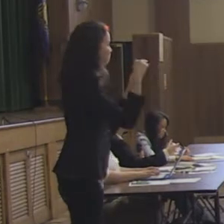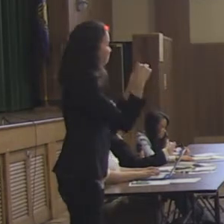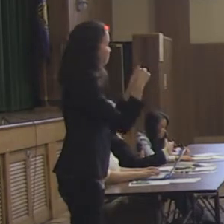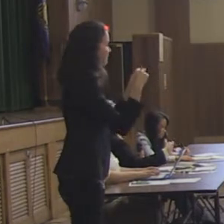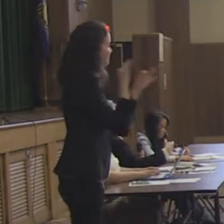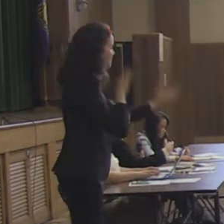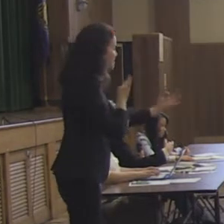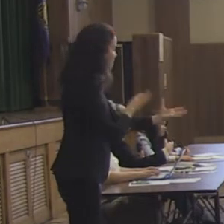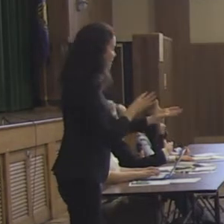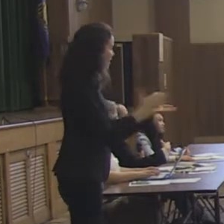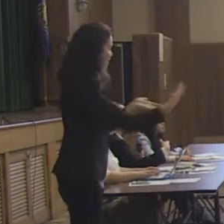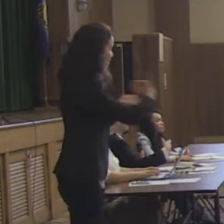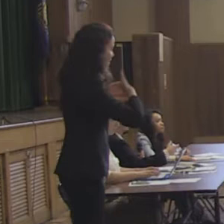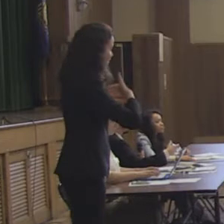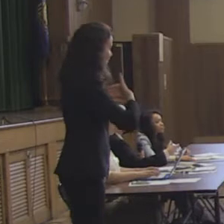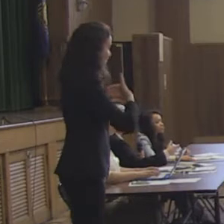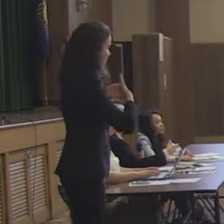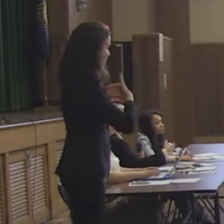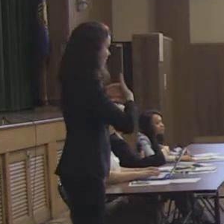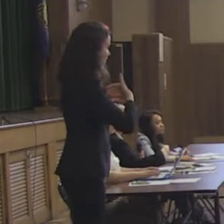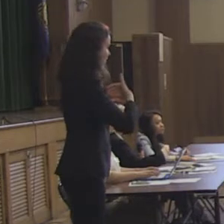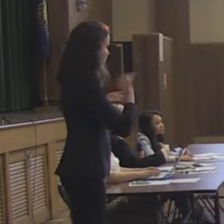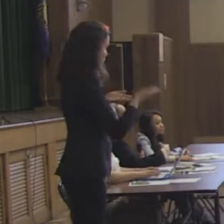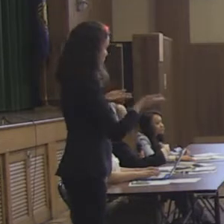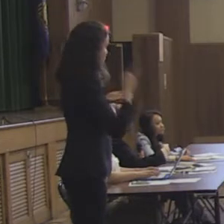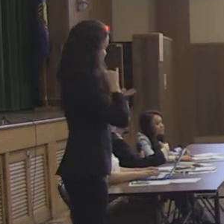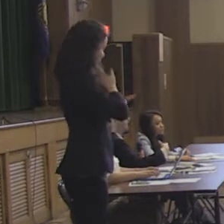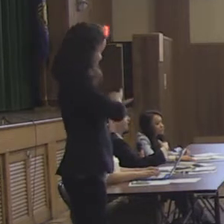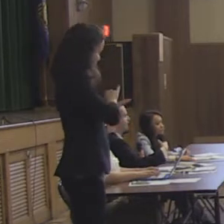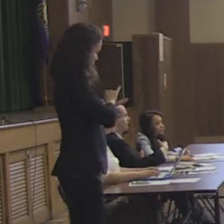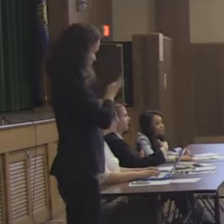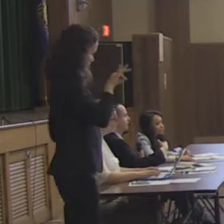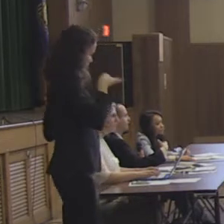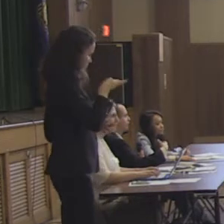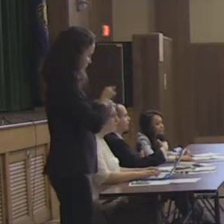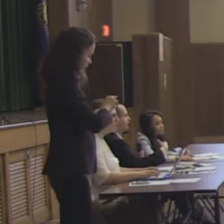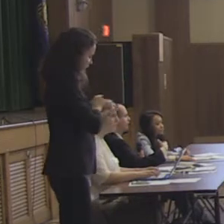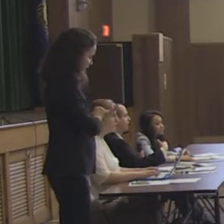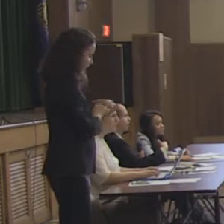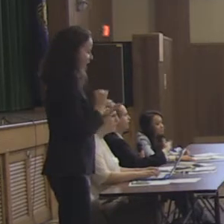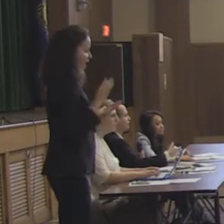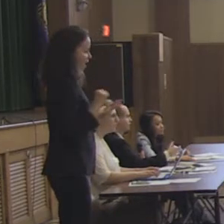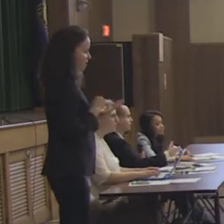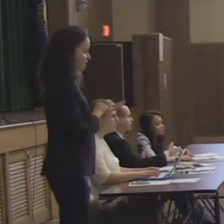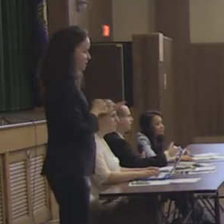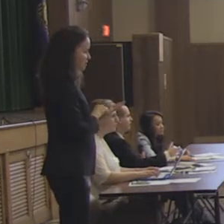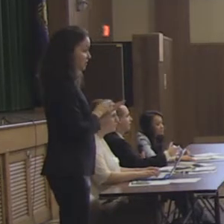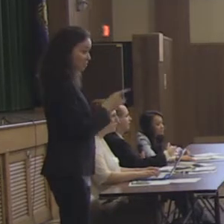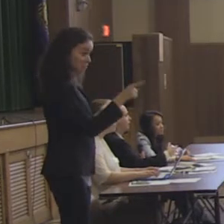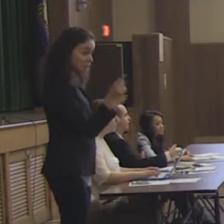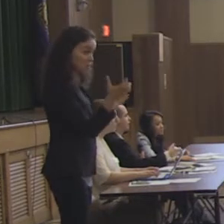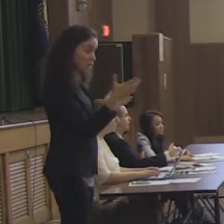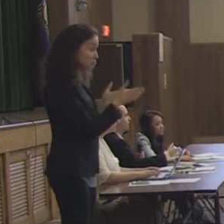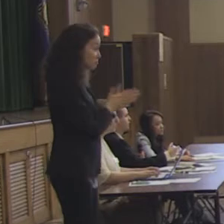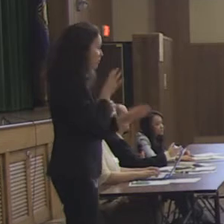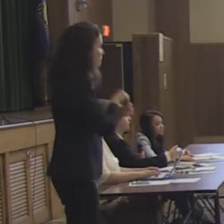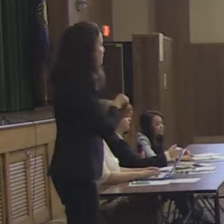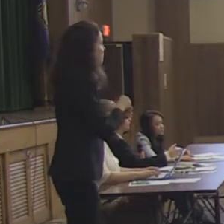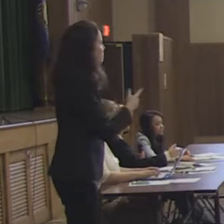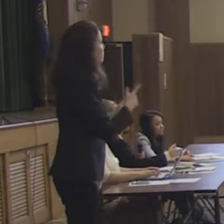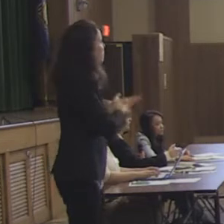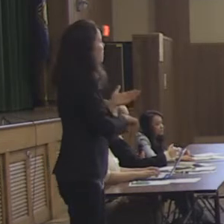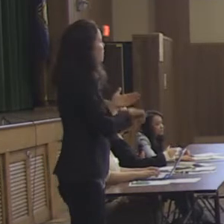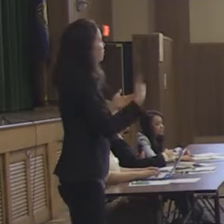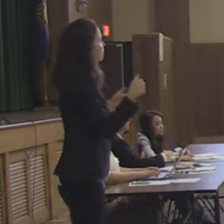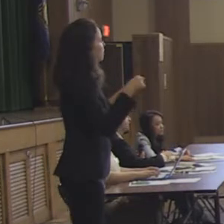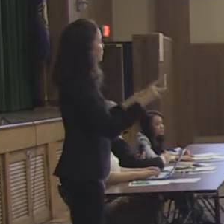community. So towards that end, towards the spirit of that act, if the public wants to participate in that way, what are some opportunities